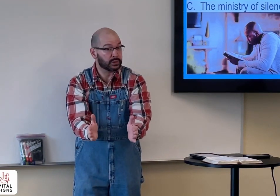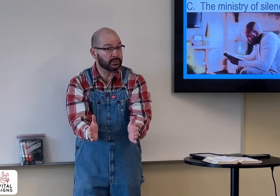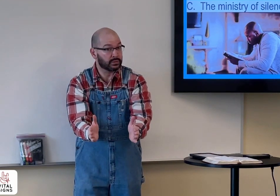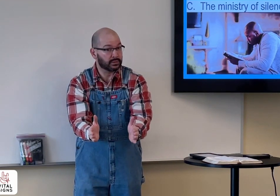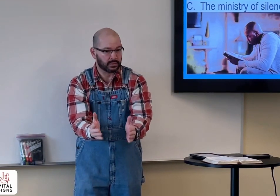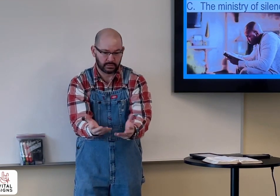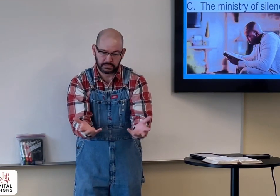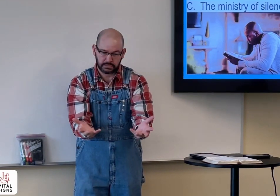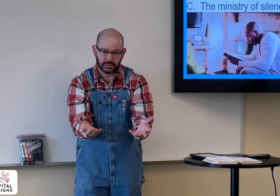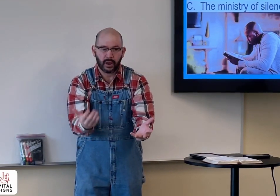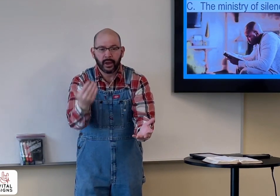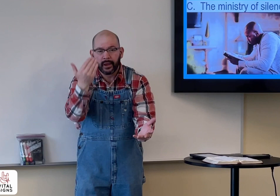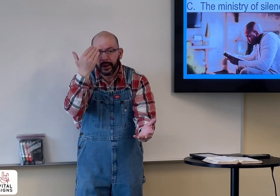If this person's a Christian,